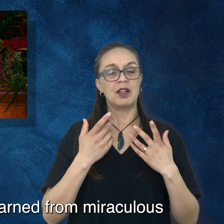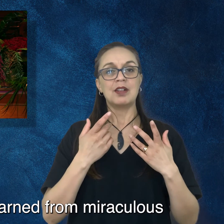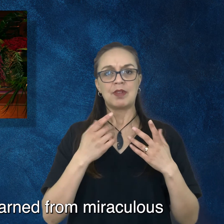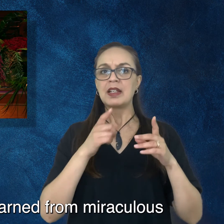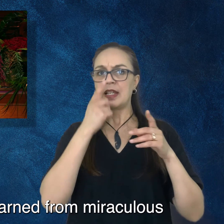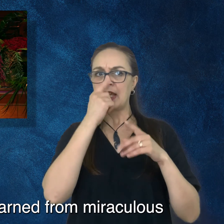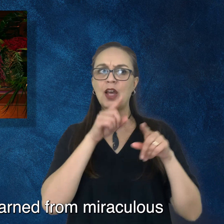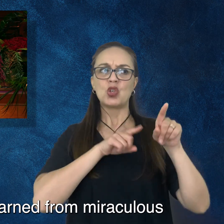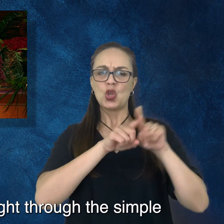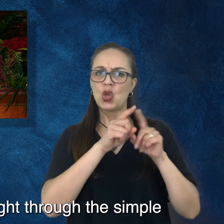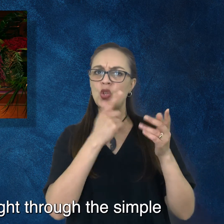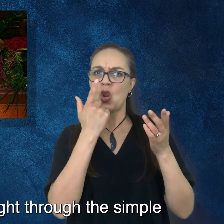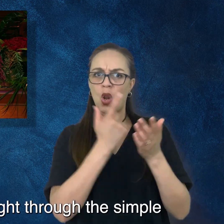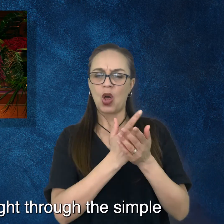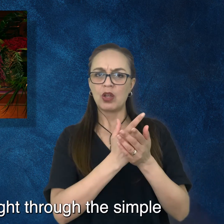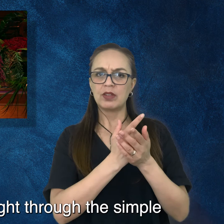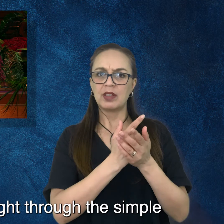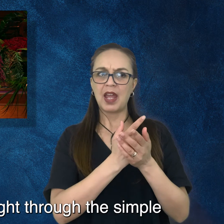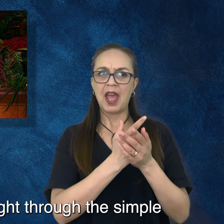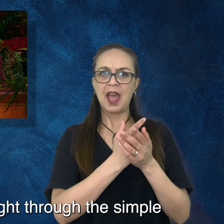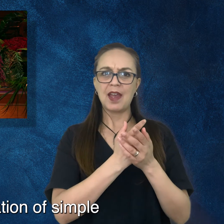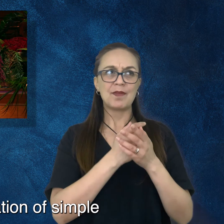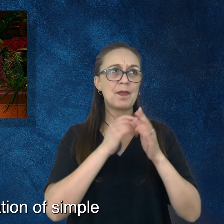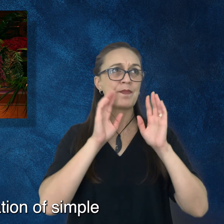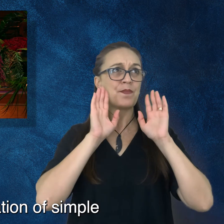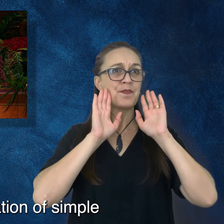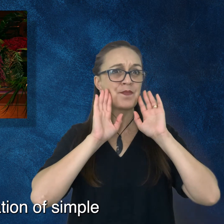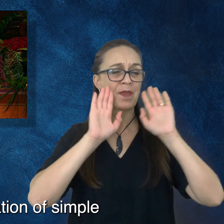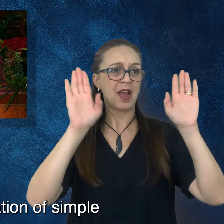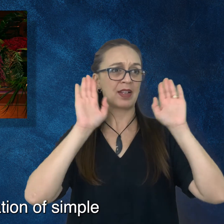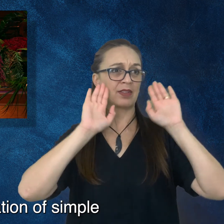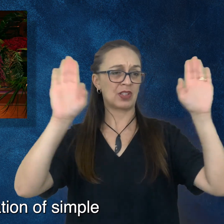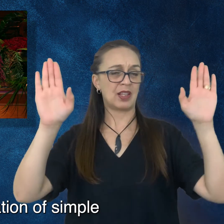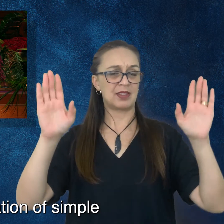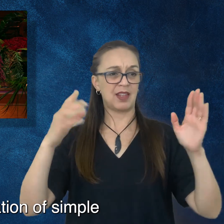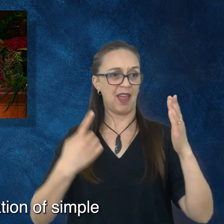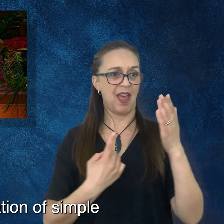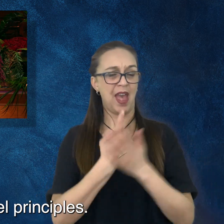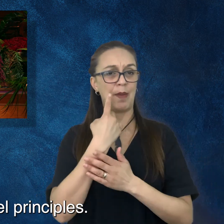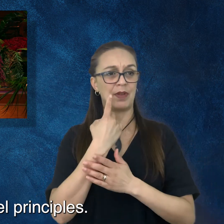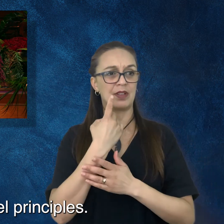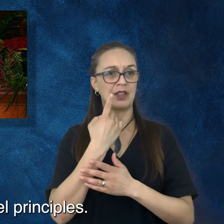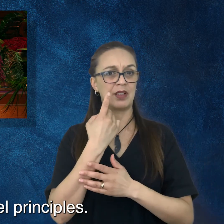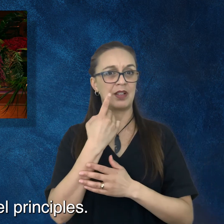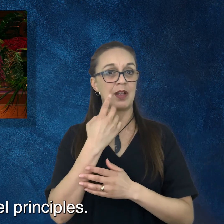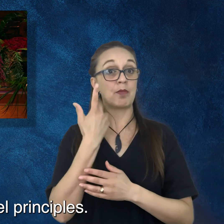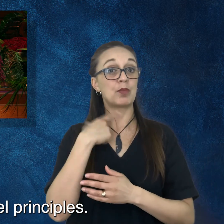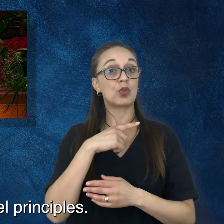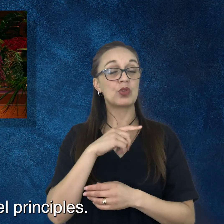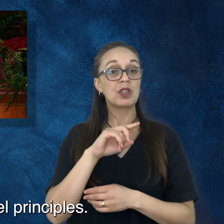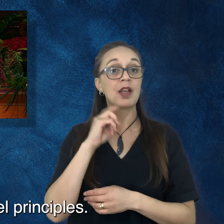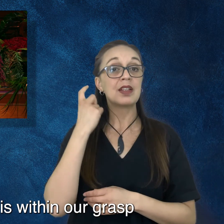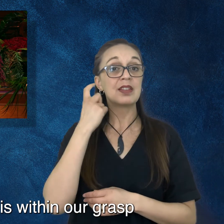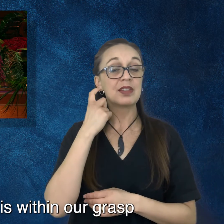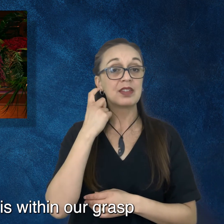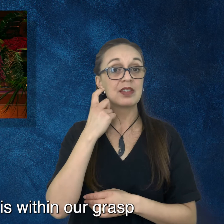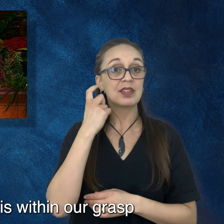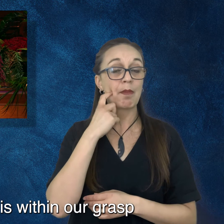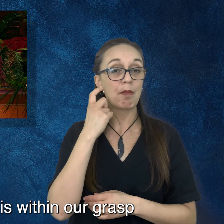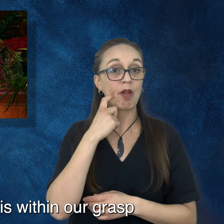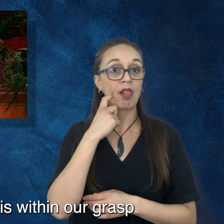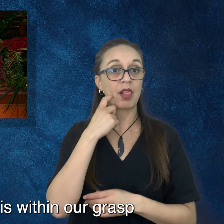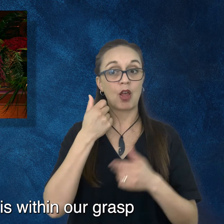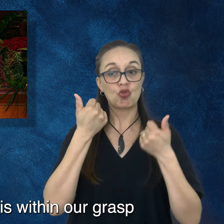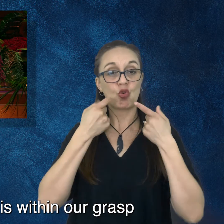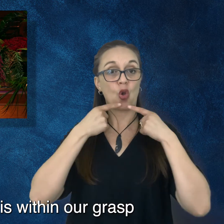learned from miraculous outcomes brought through the simple application of simple gospel principles. All they